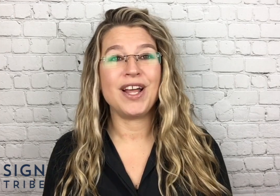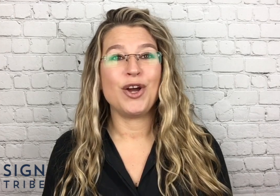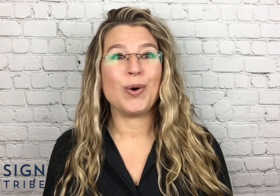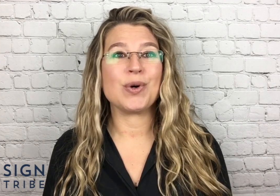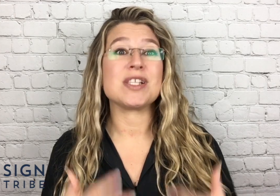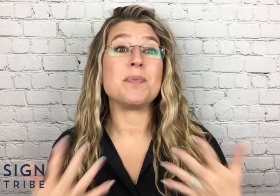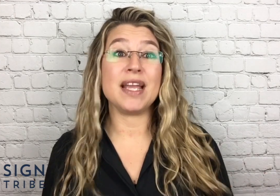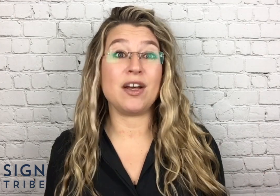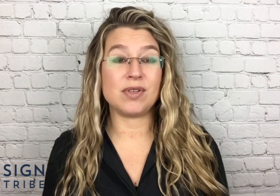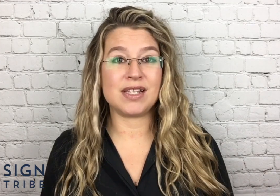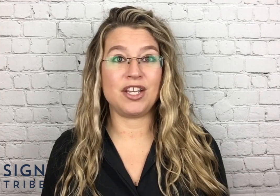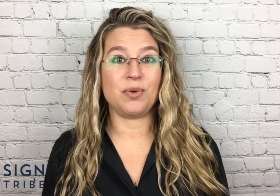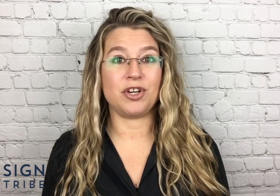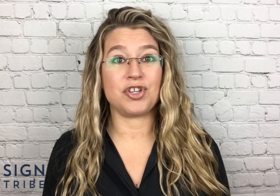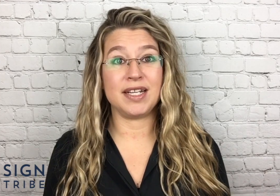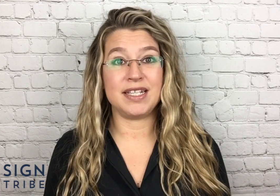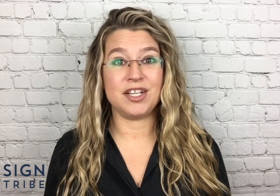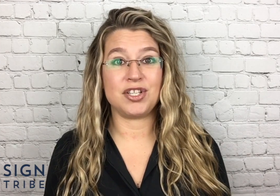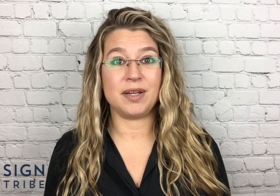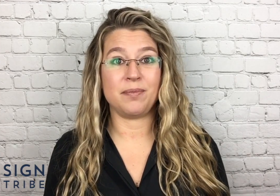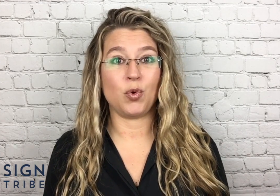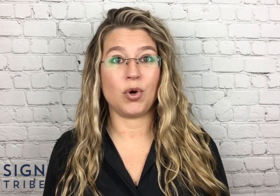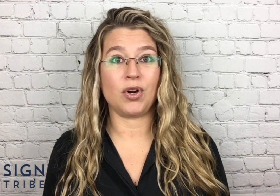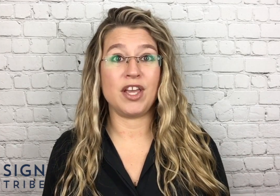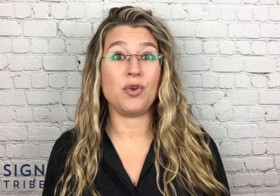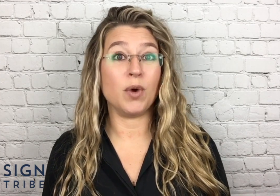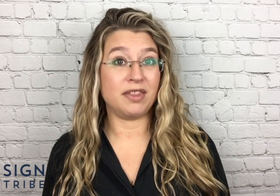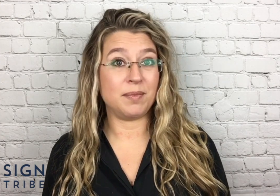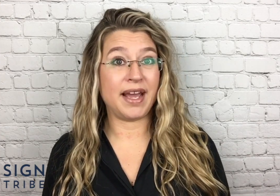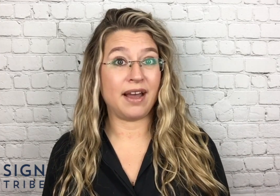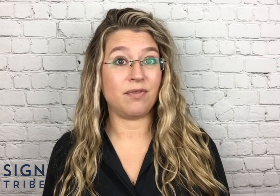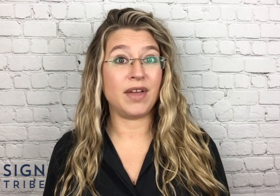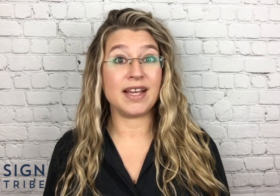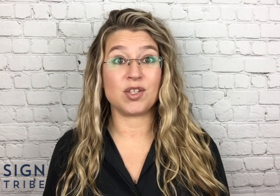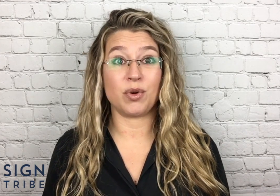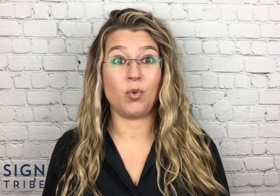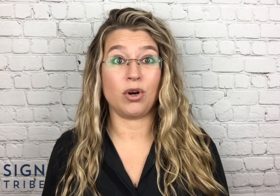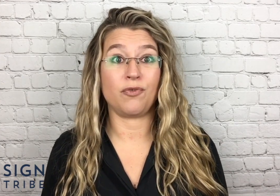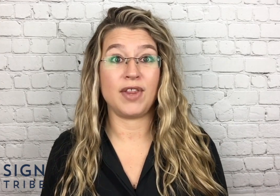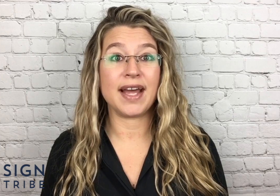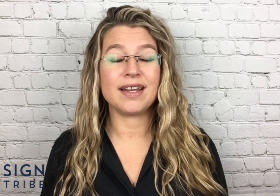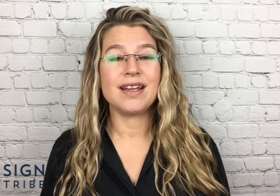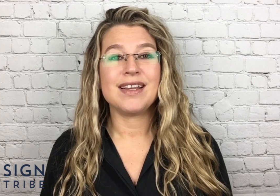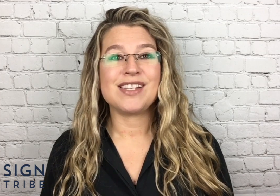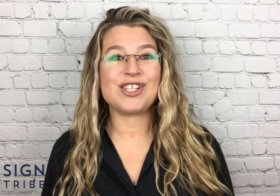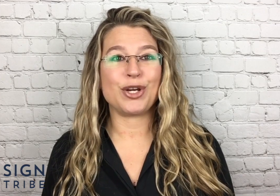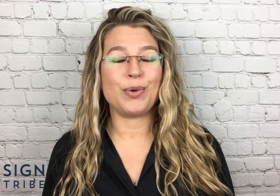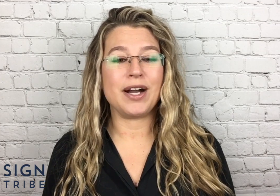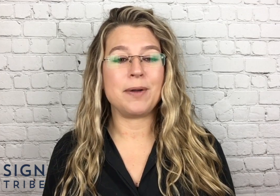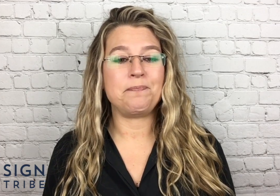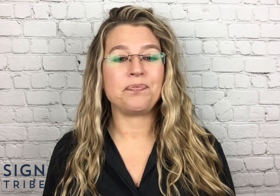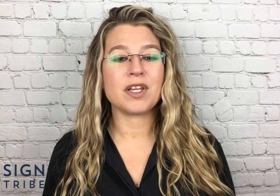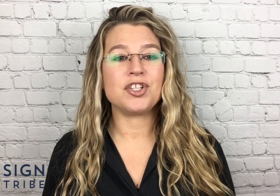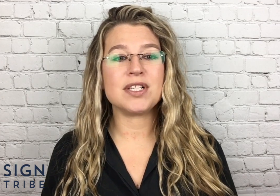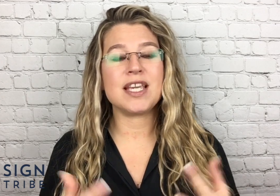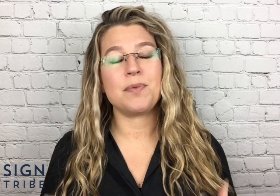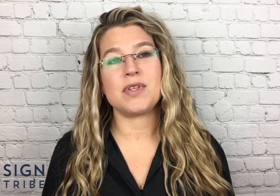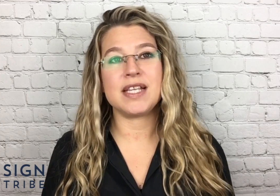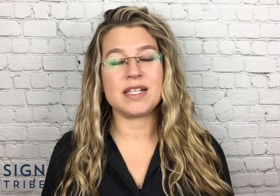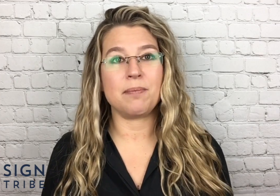or something else that you are trying to teach them or that you want them to have as a reward for that. So just keep those things in mind when